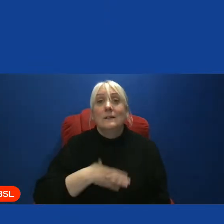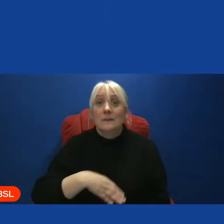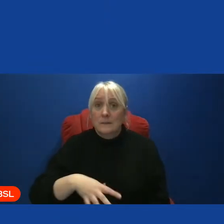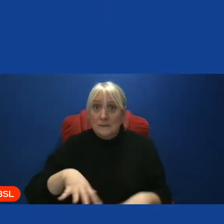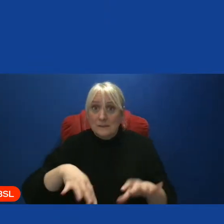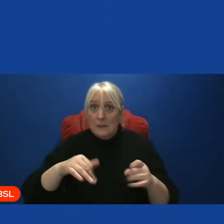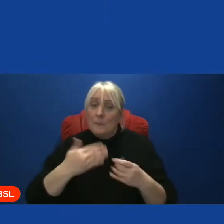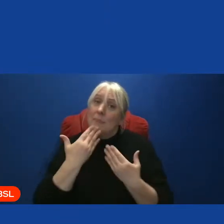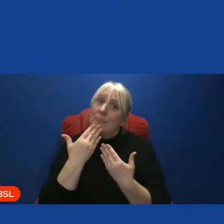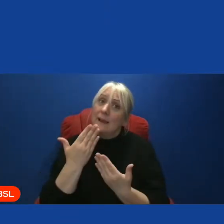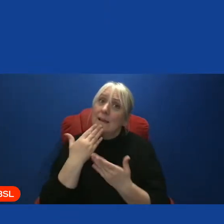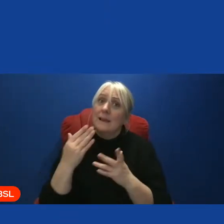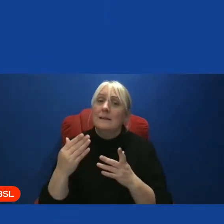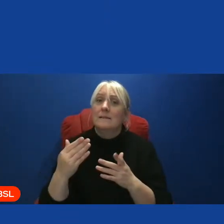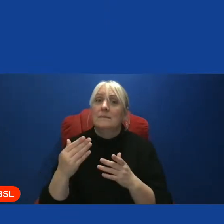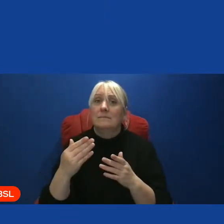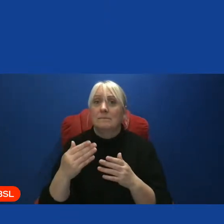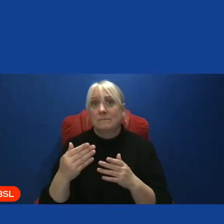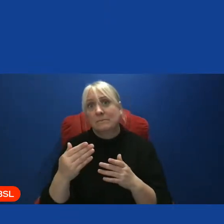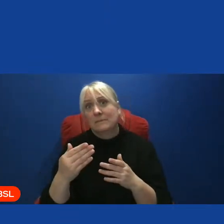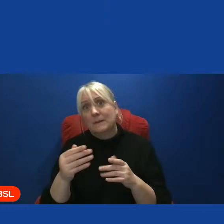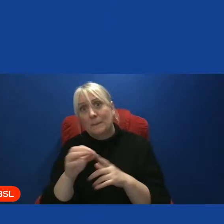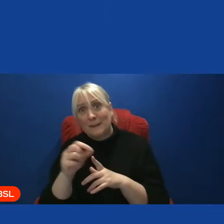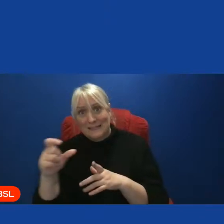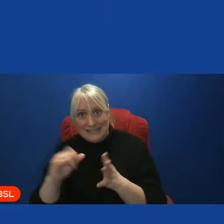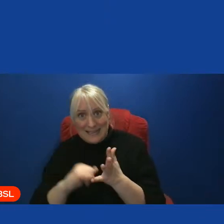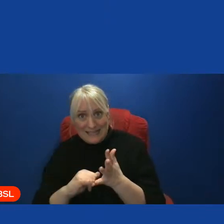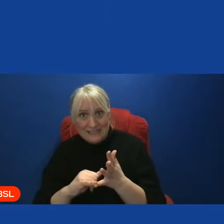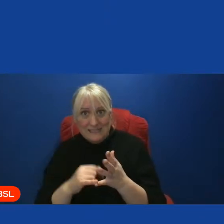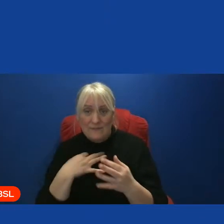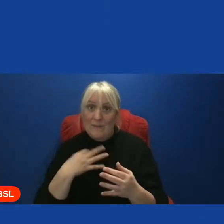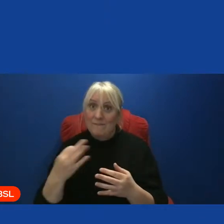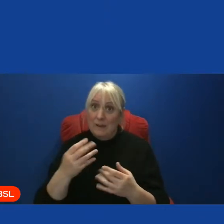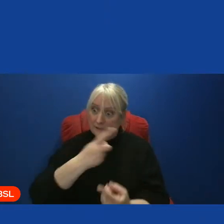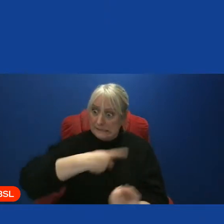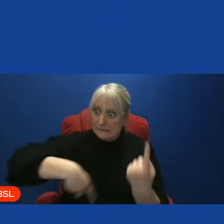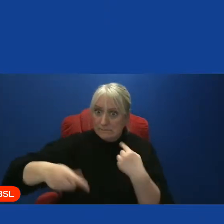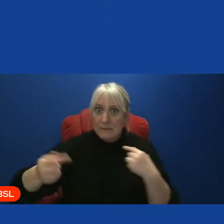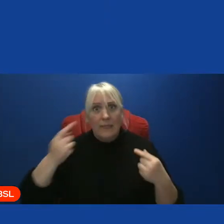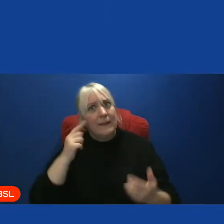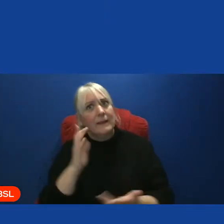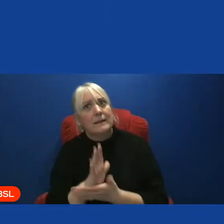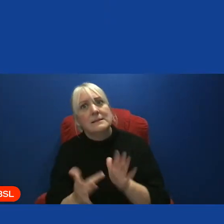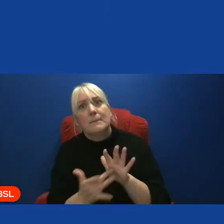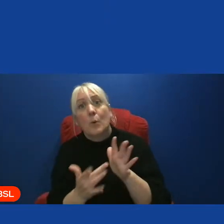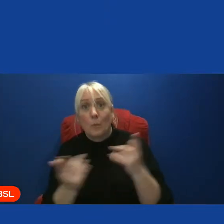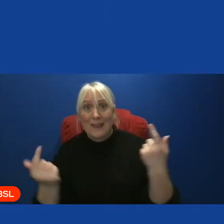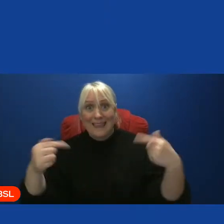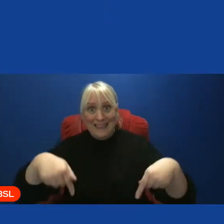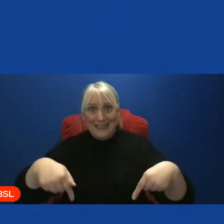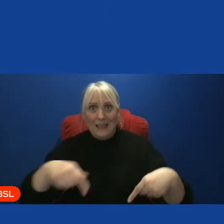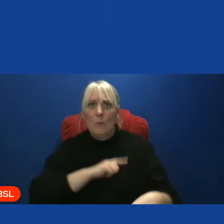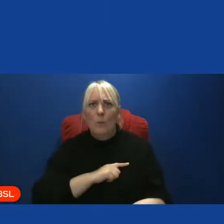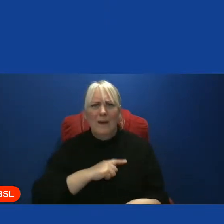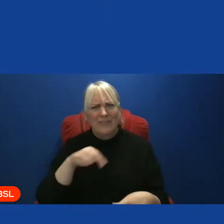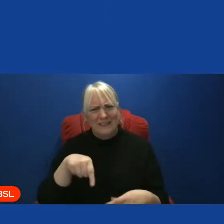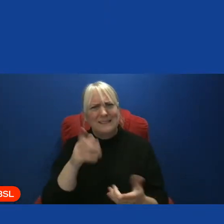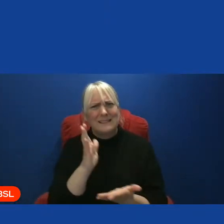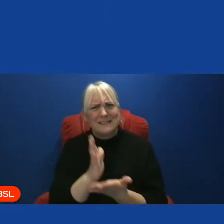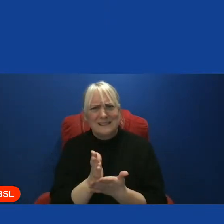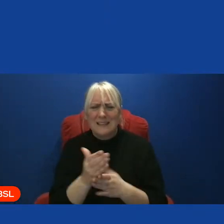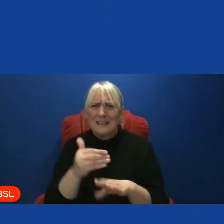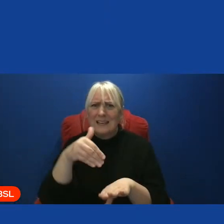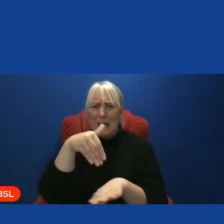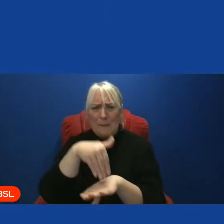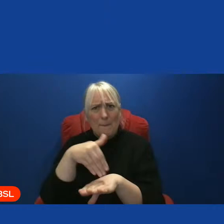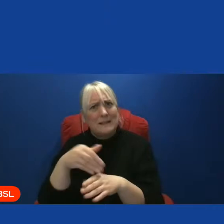the National Union for inviting the group along. I think it's really, really important that we are here, because this directly impacts on the members in DWP, as